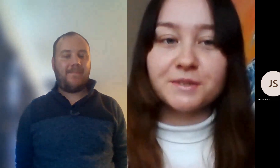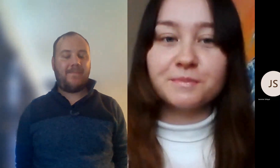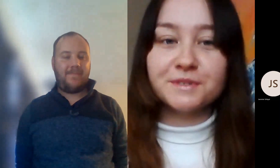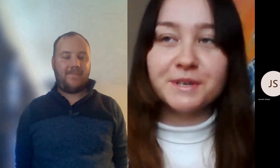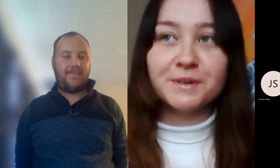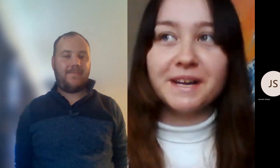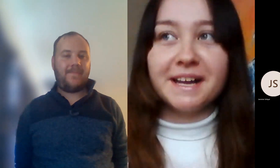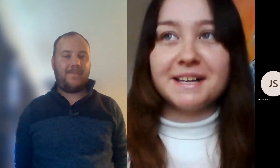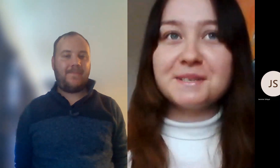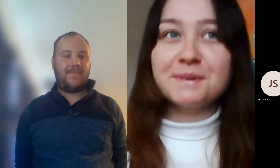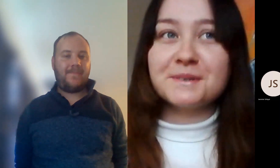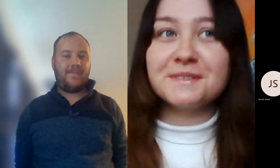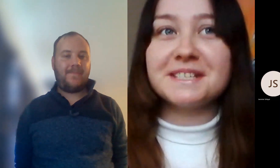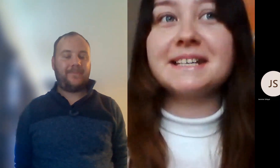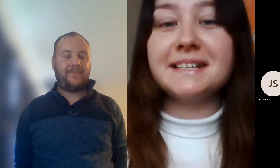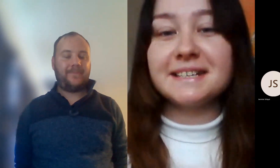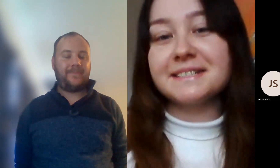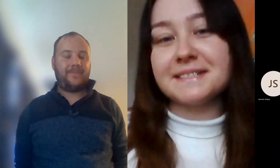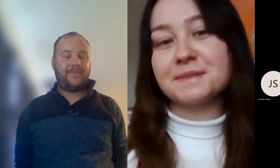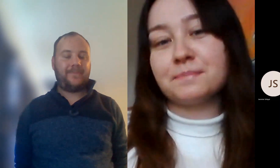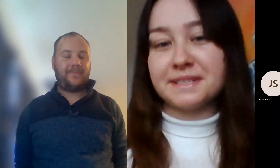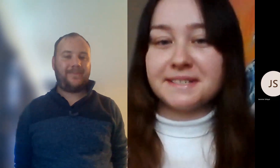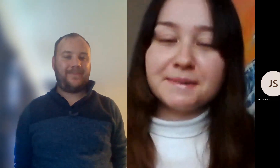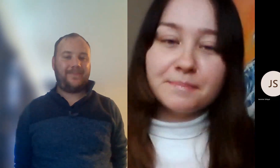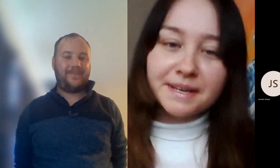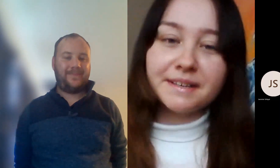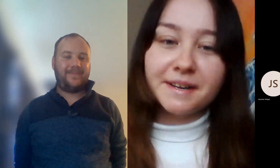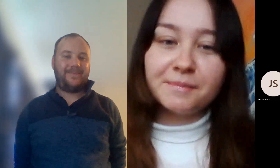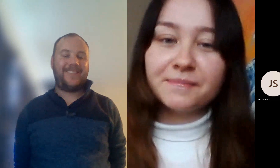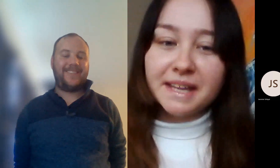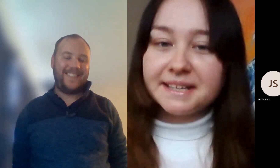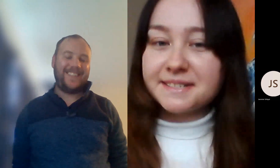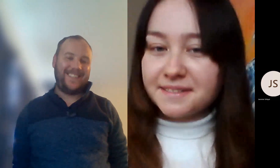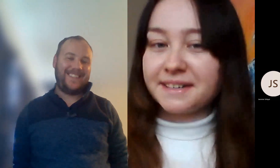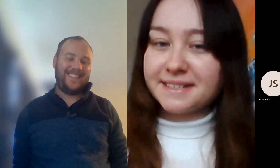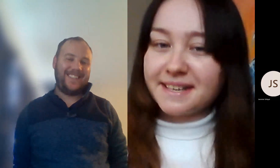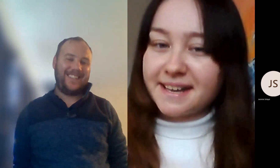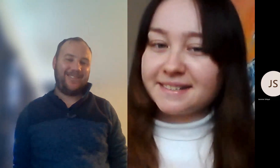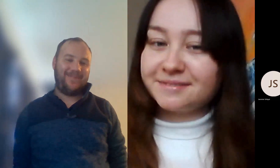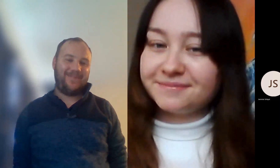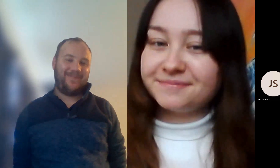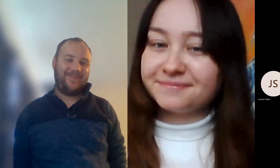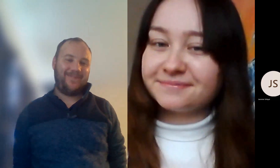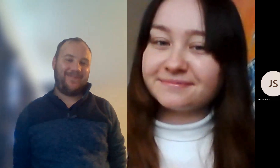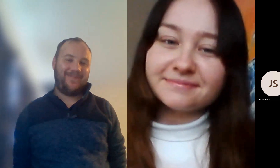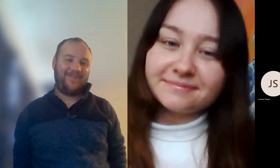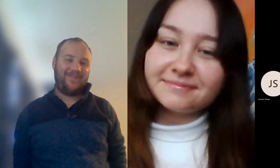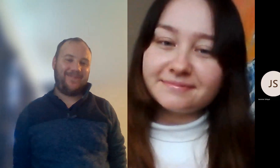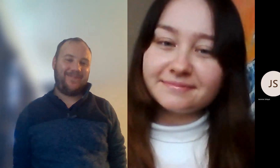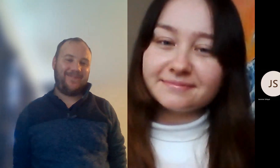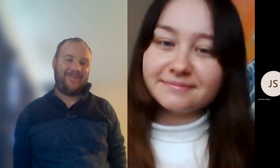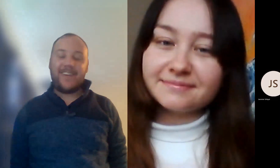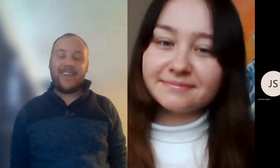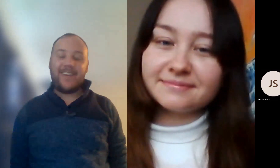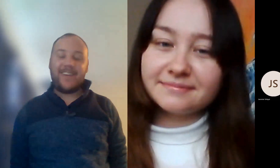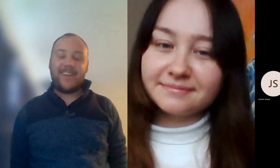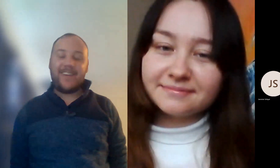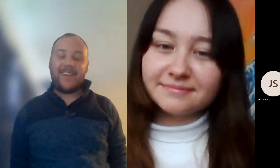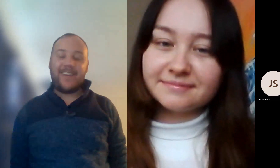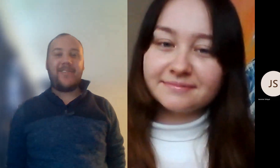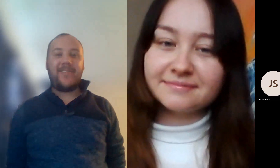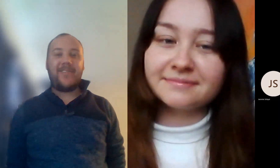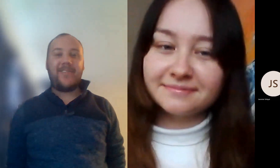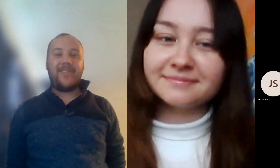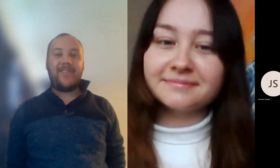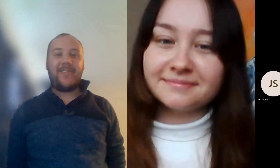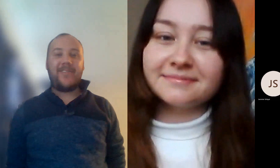support system. So a typical day is busy, but it's nice, yeah. Fantastic. Yeah, it's